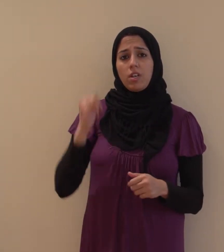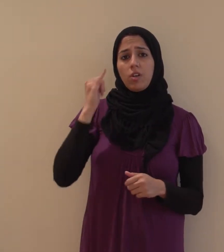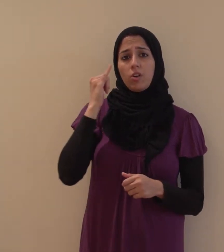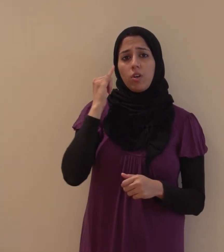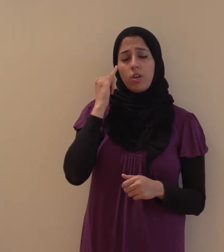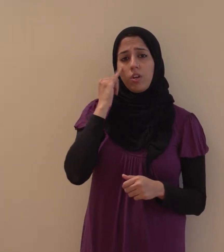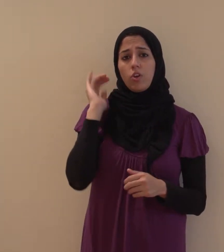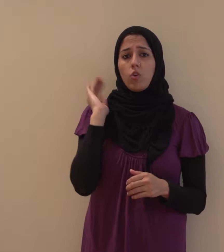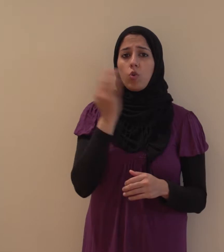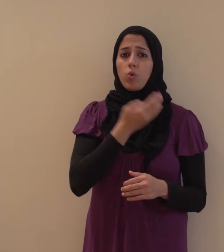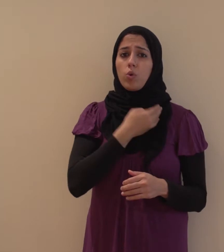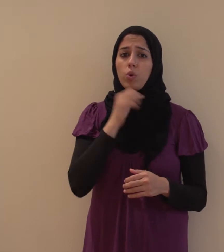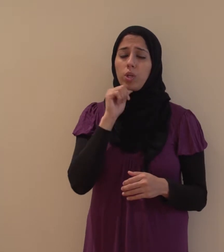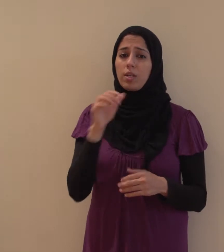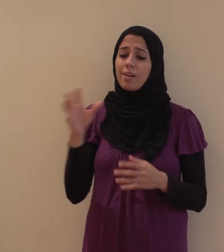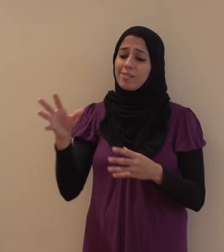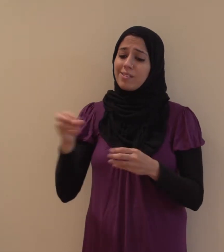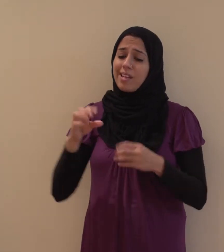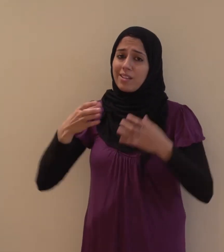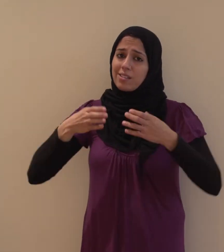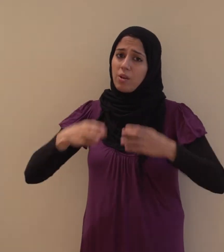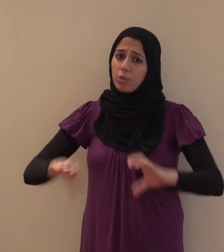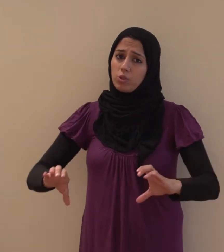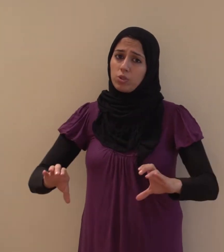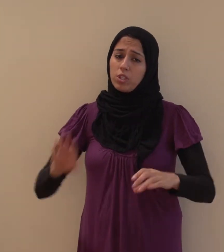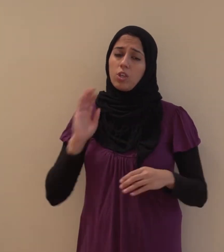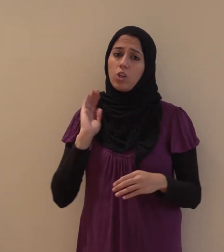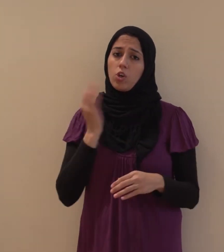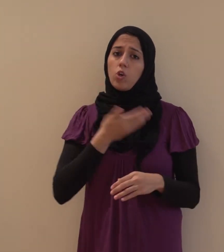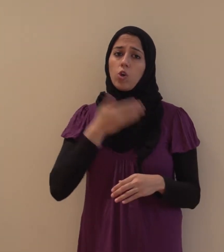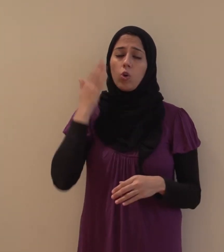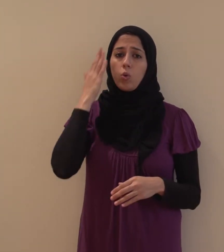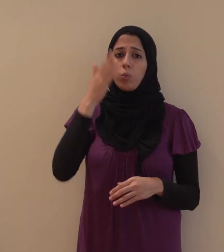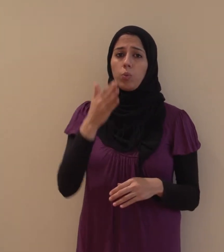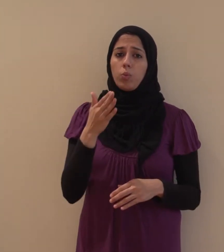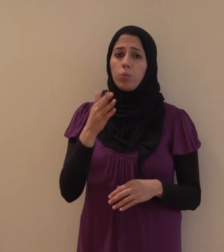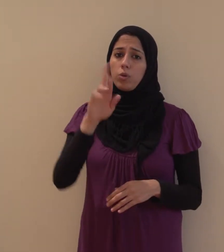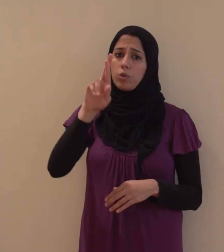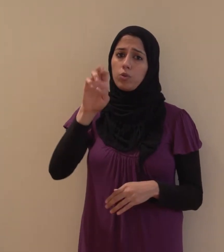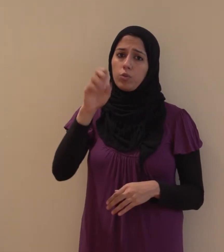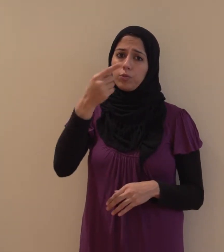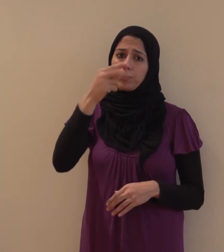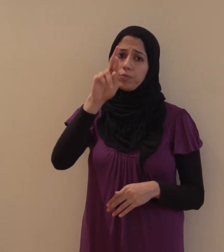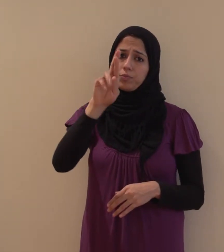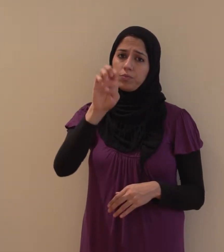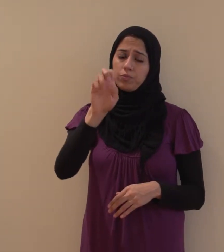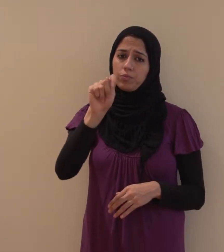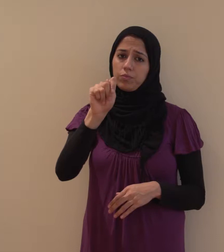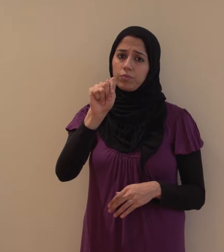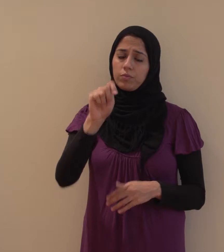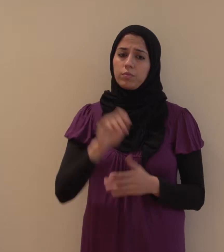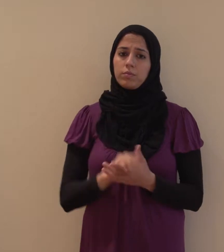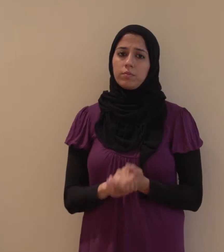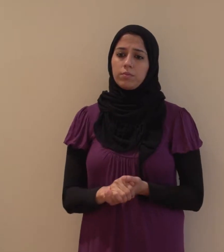losers and we will regret. And that sorrow and grief and regret will not, you know, benefit us when